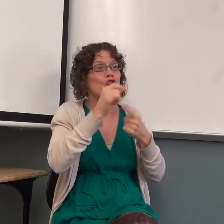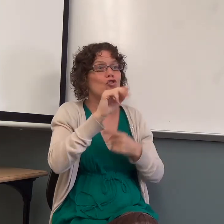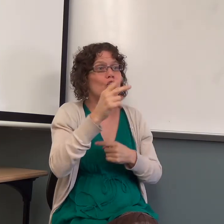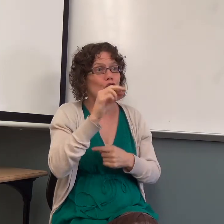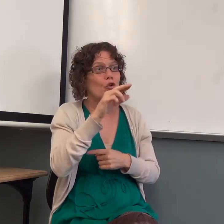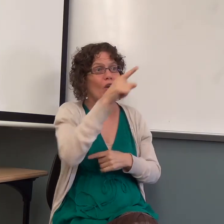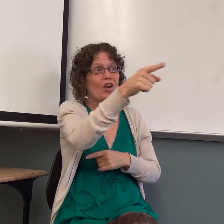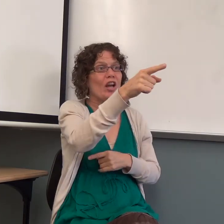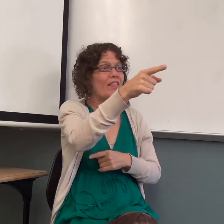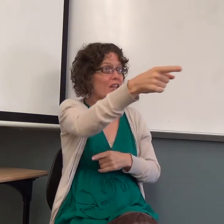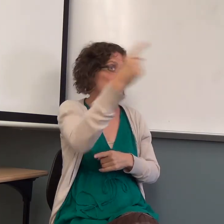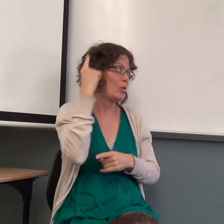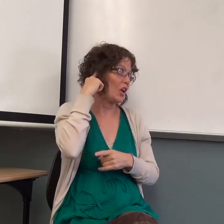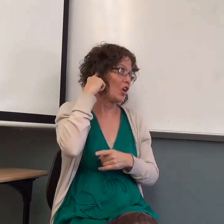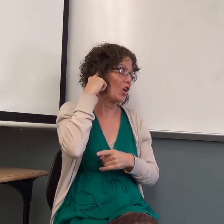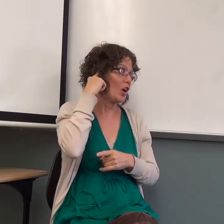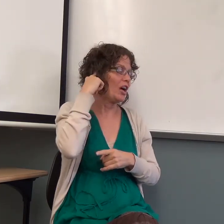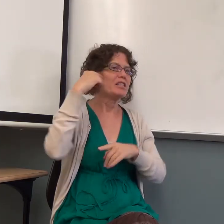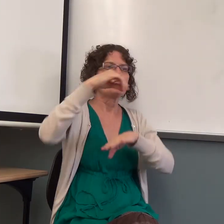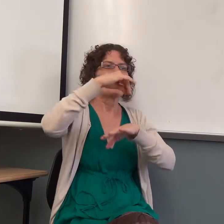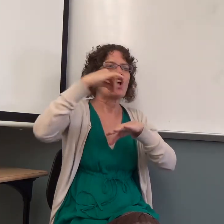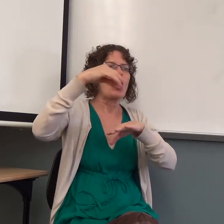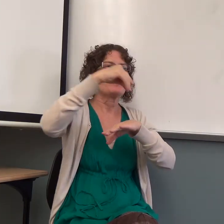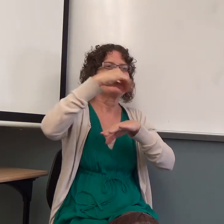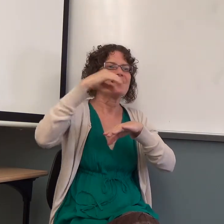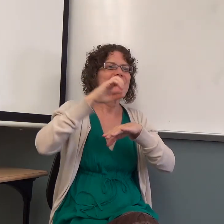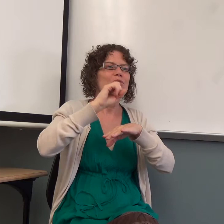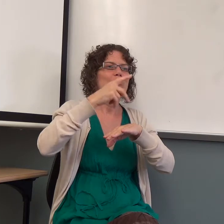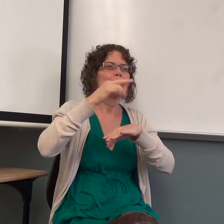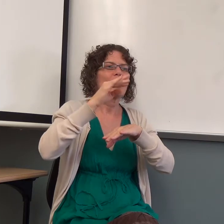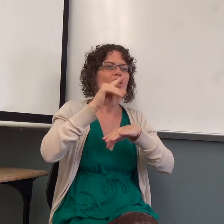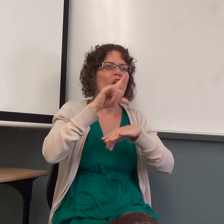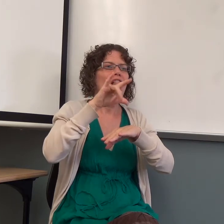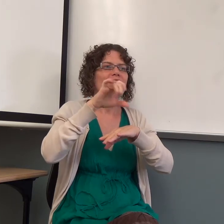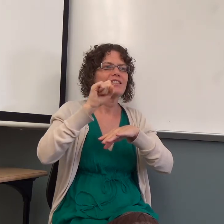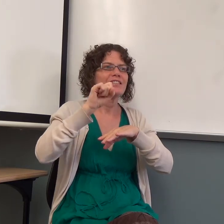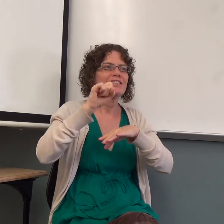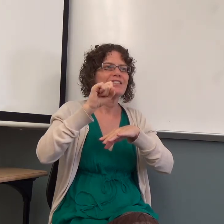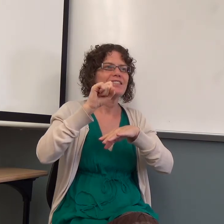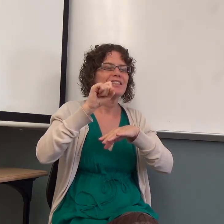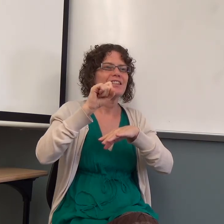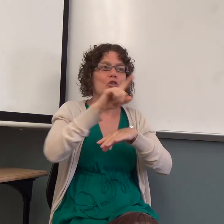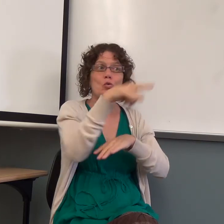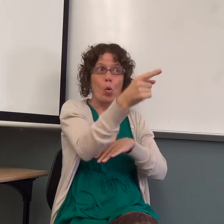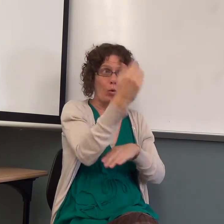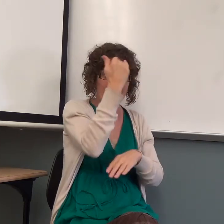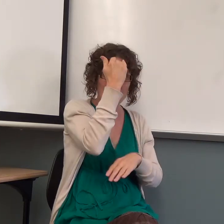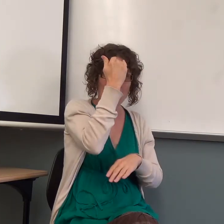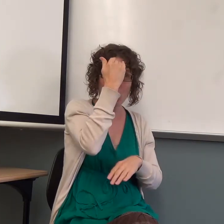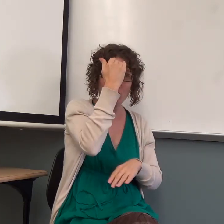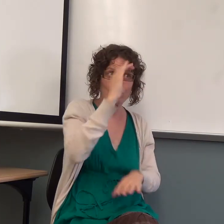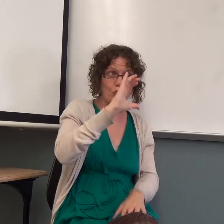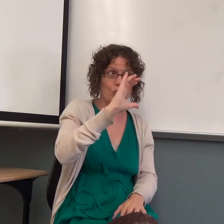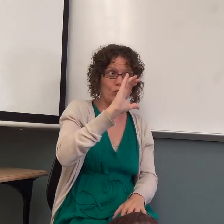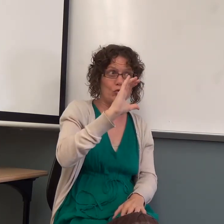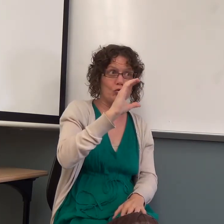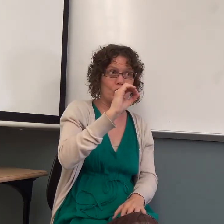you hear the word chocolate? Sprinkles. Sprinkles. Now, but you don't know Sprinkles is on the donut. chocolate. You only know chocolate. Oh, You okay, so only- it's changing